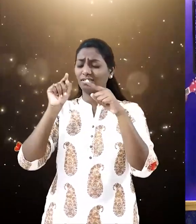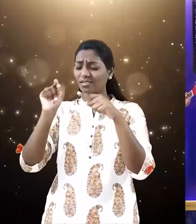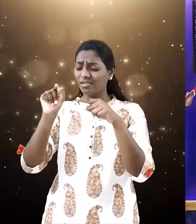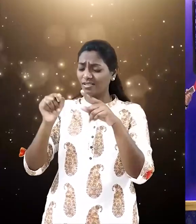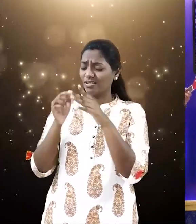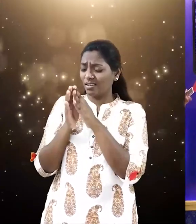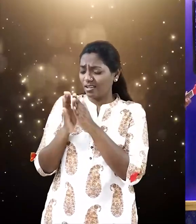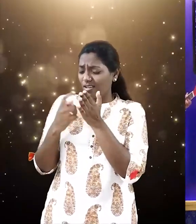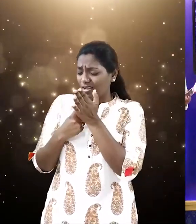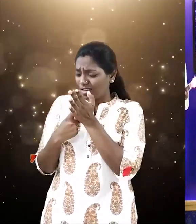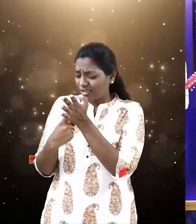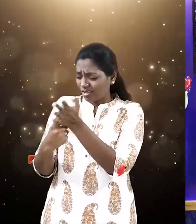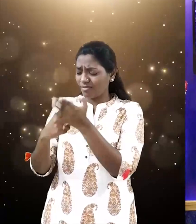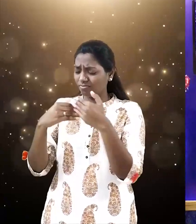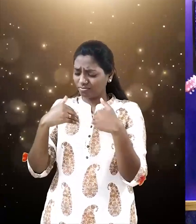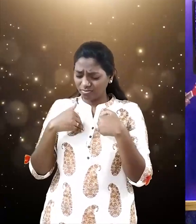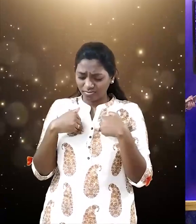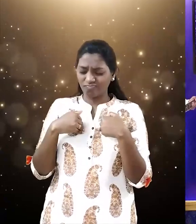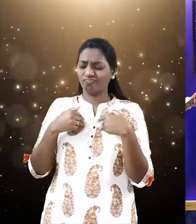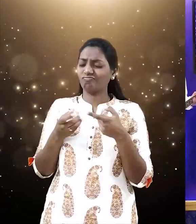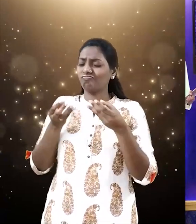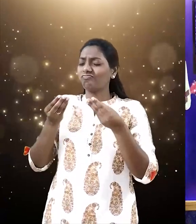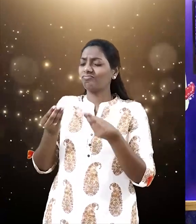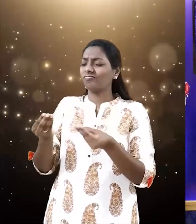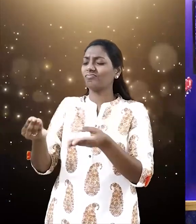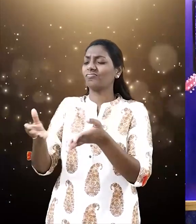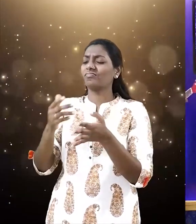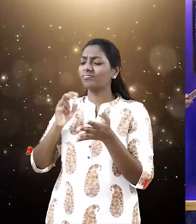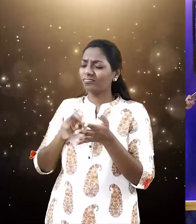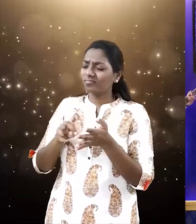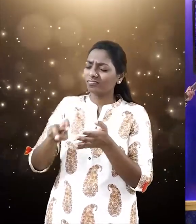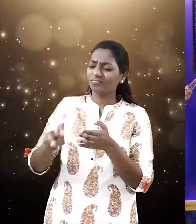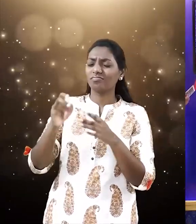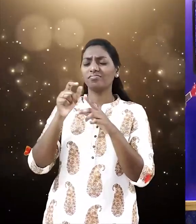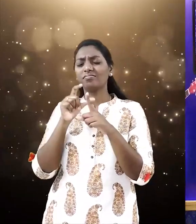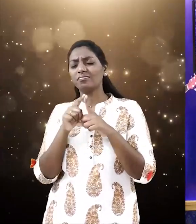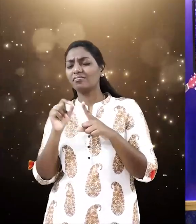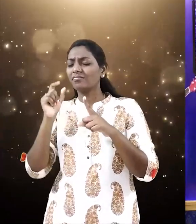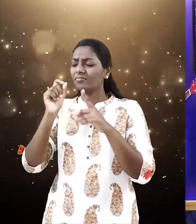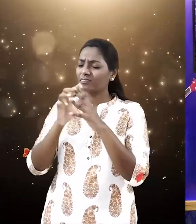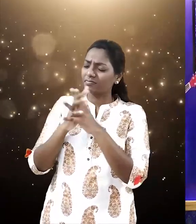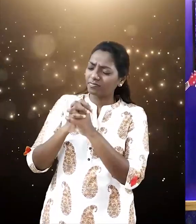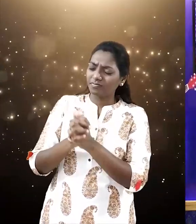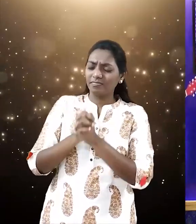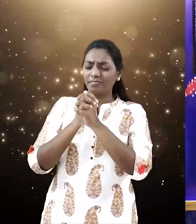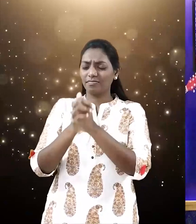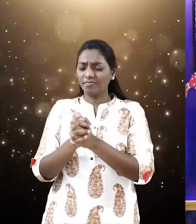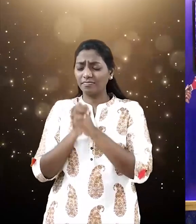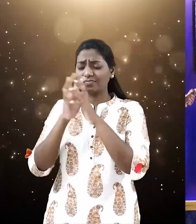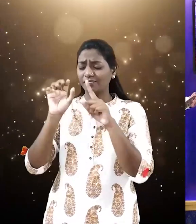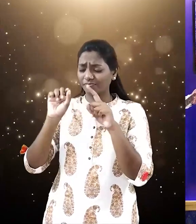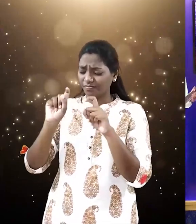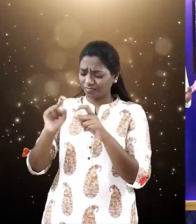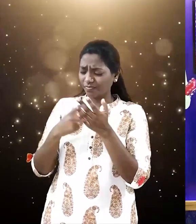All honor, all glory, O Lord. And in adoration, we bow before your